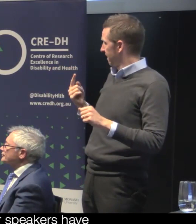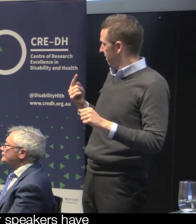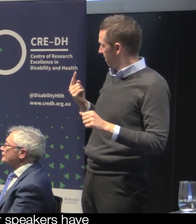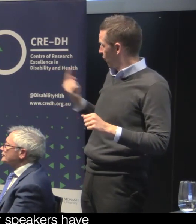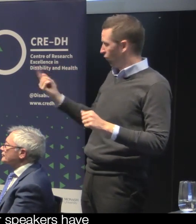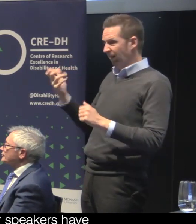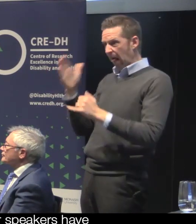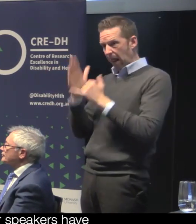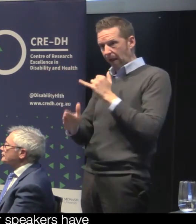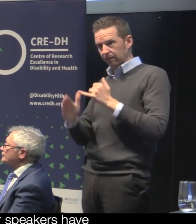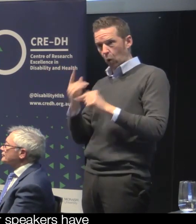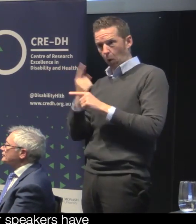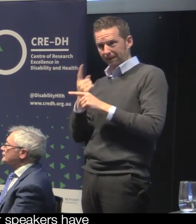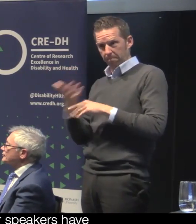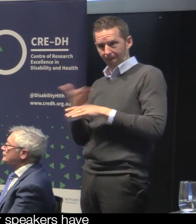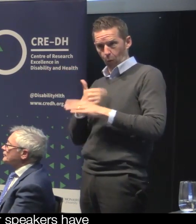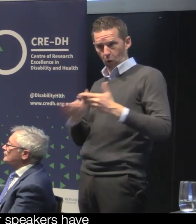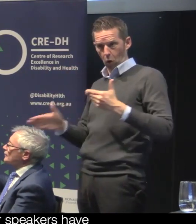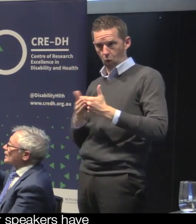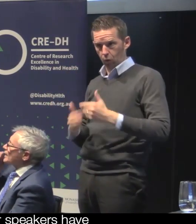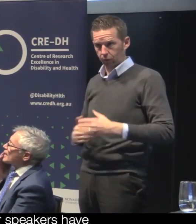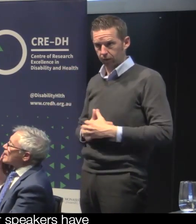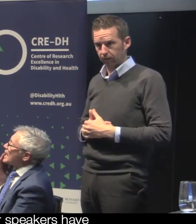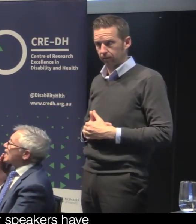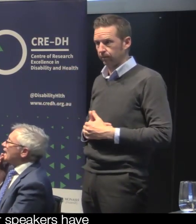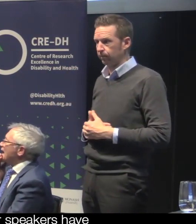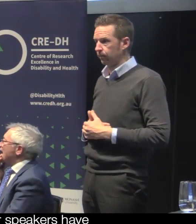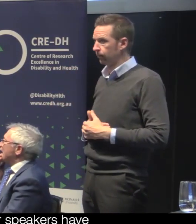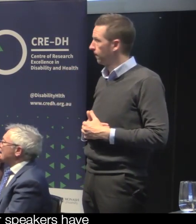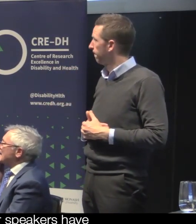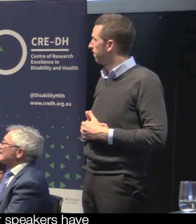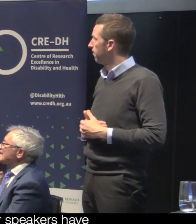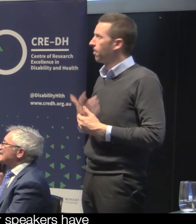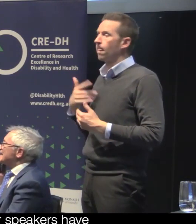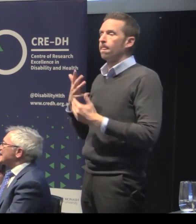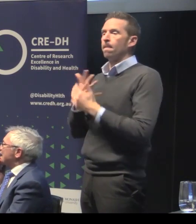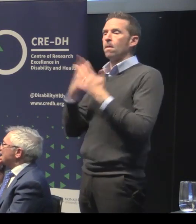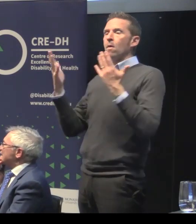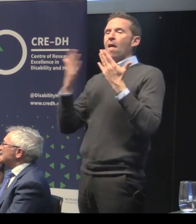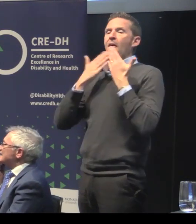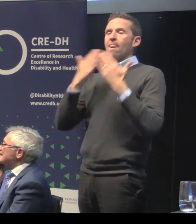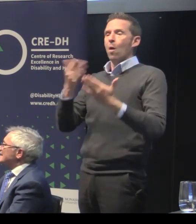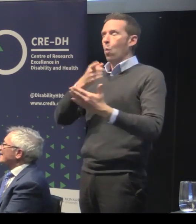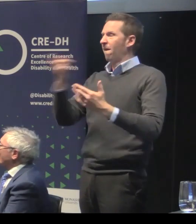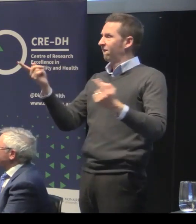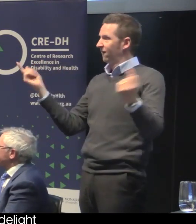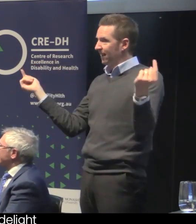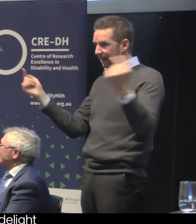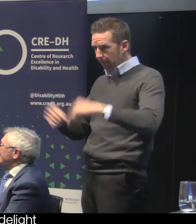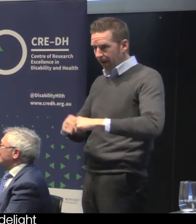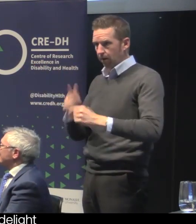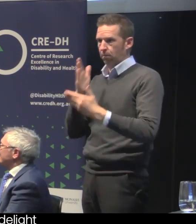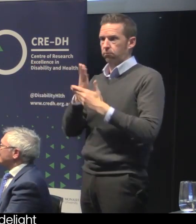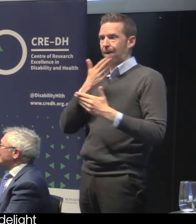comments you wanted to make before we closed? I thank you very much for coming, and it's been a great delight to